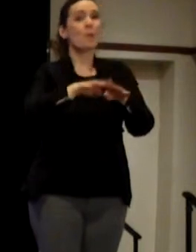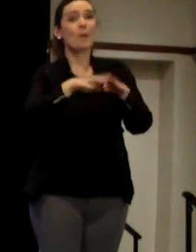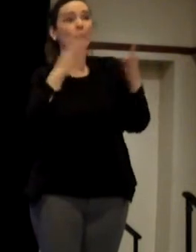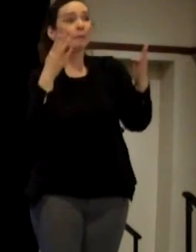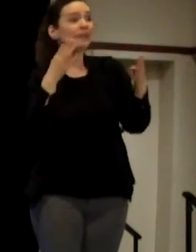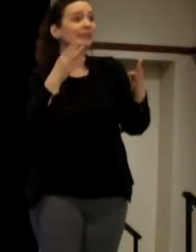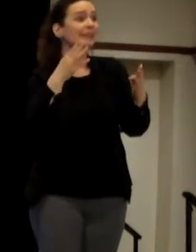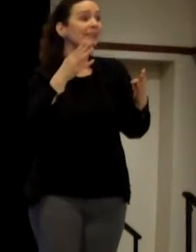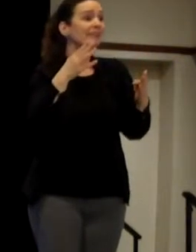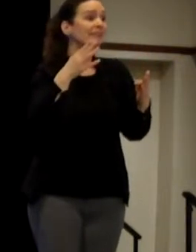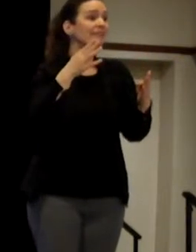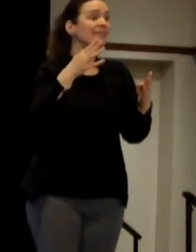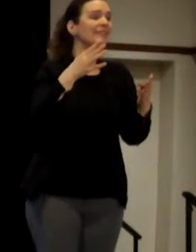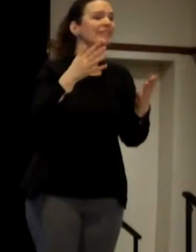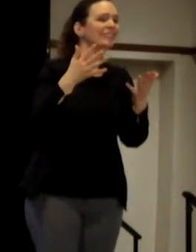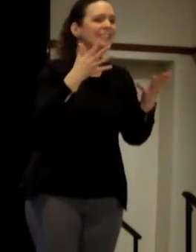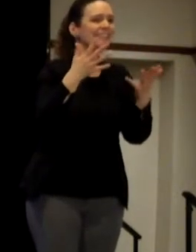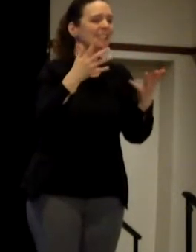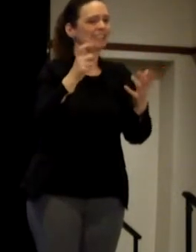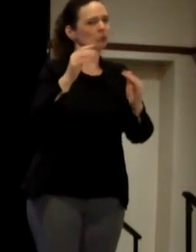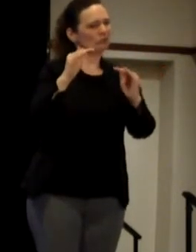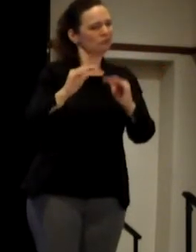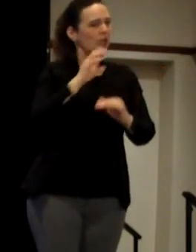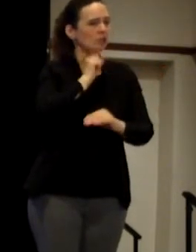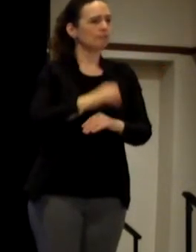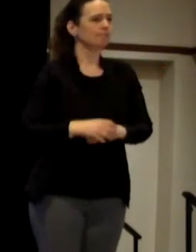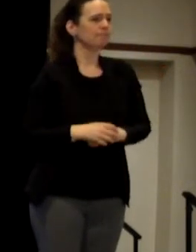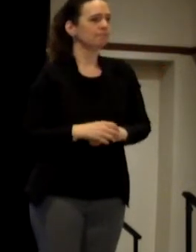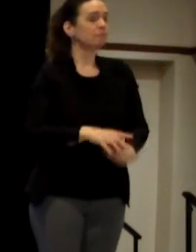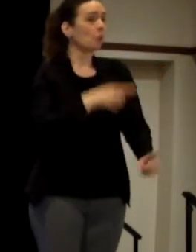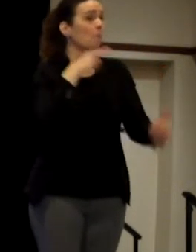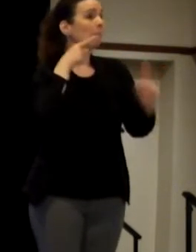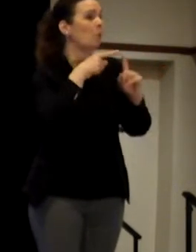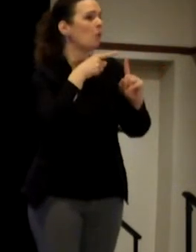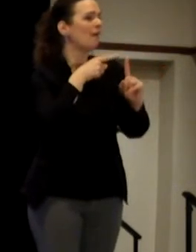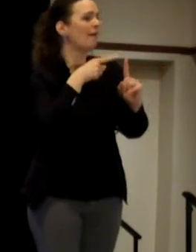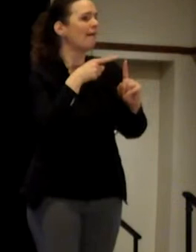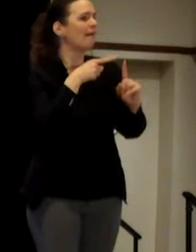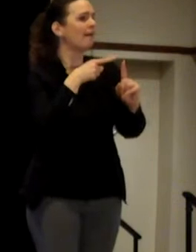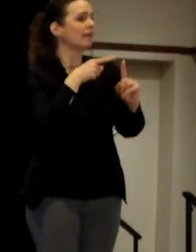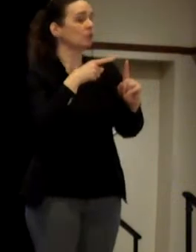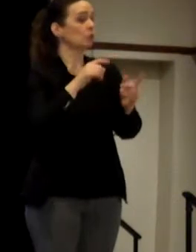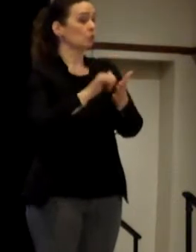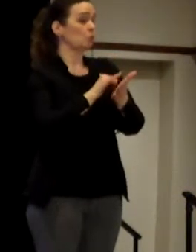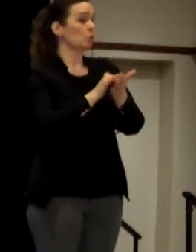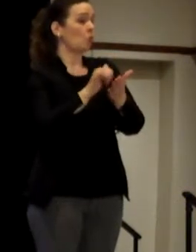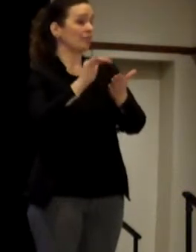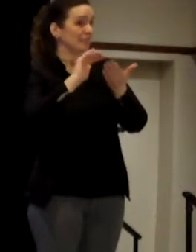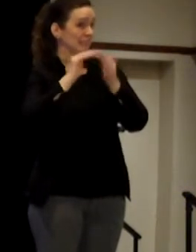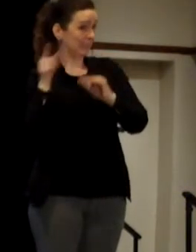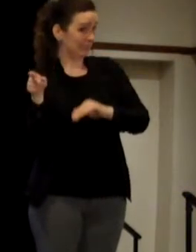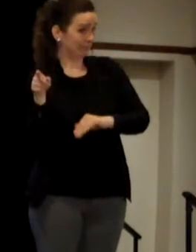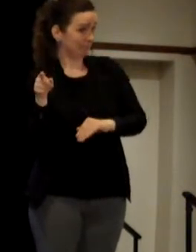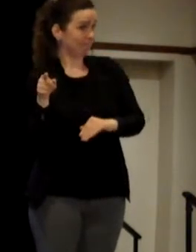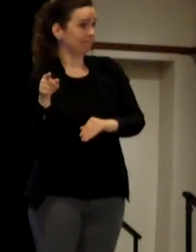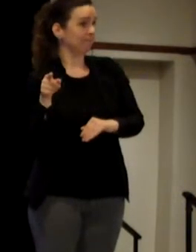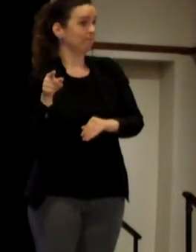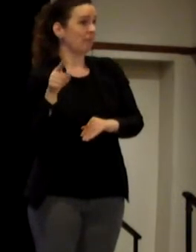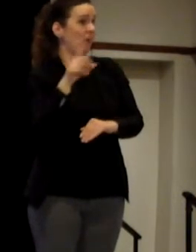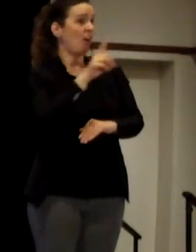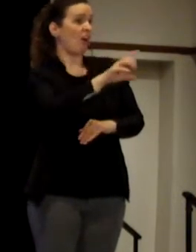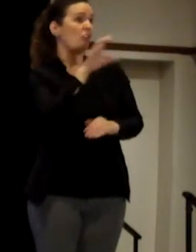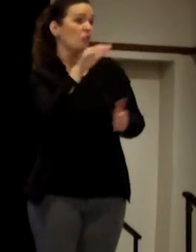public-facing employee in New York City, you're talking about hundreds of thousands of people. And so maybe you need a little time to get through that. In